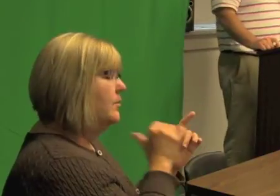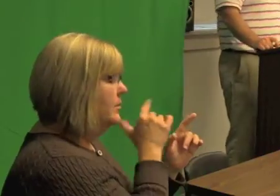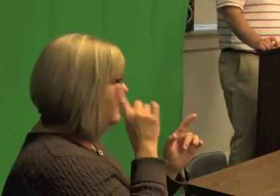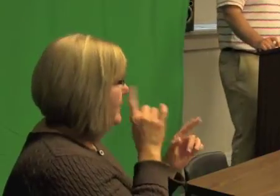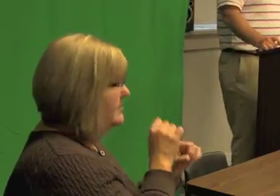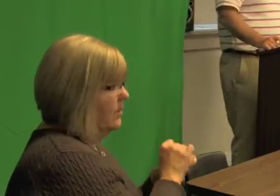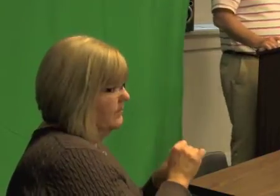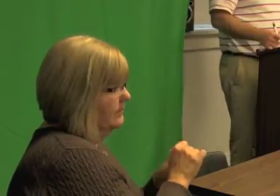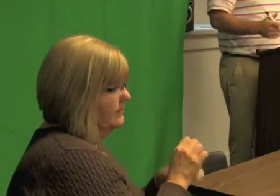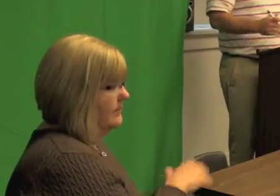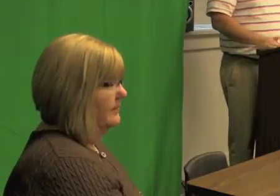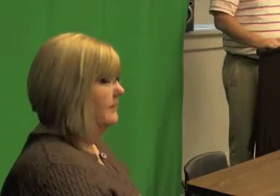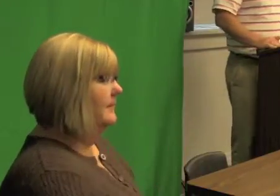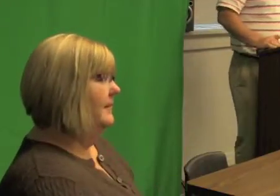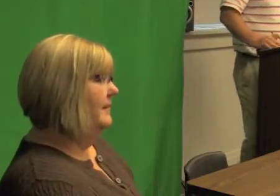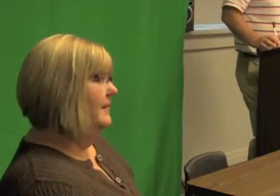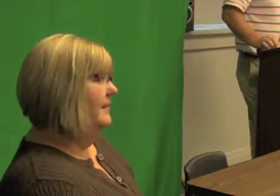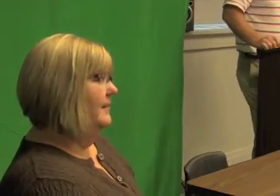so.